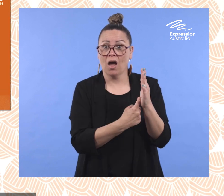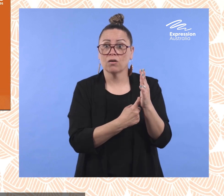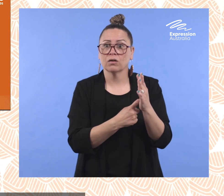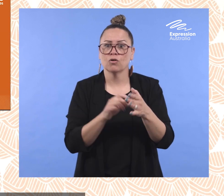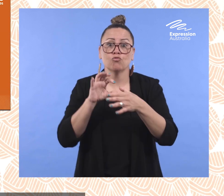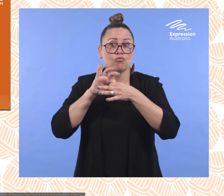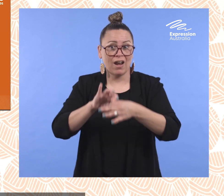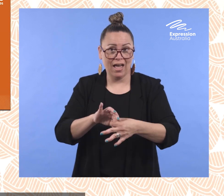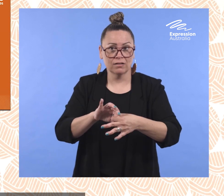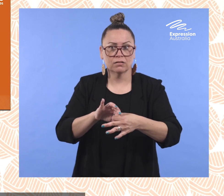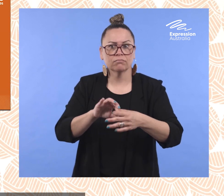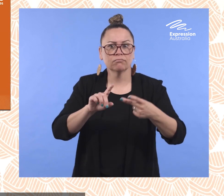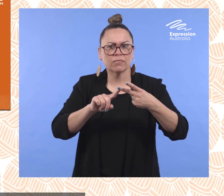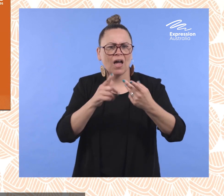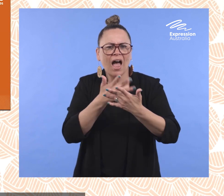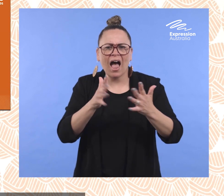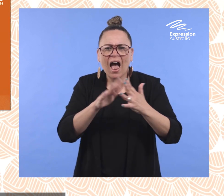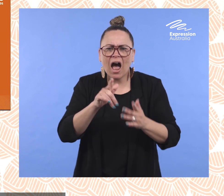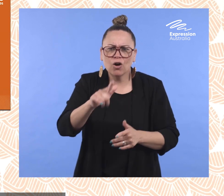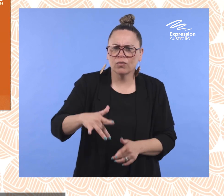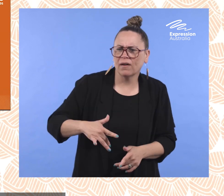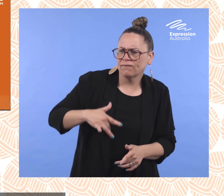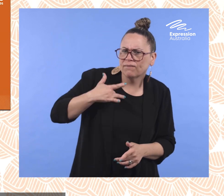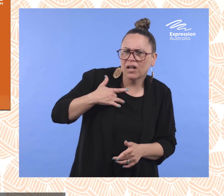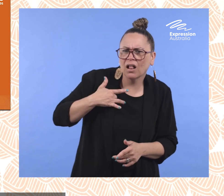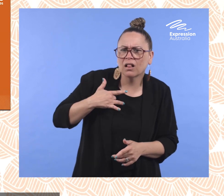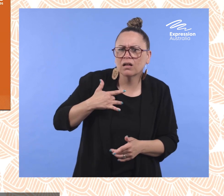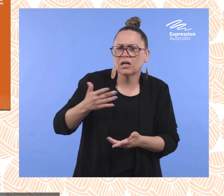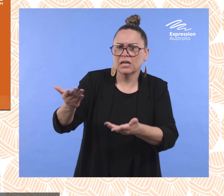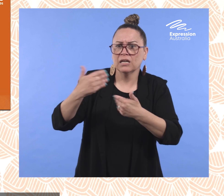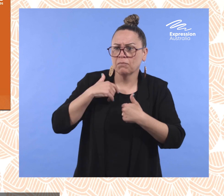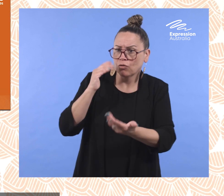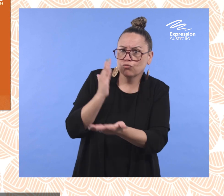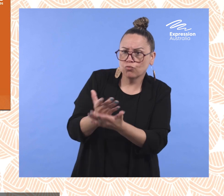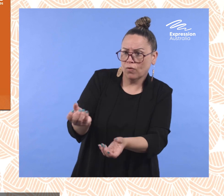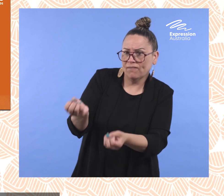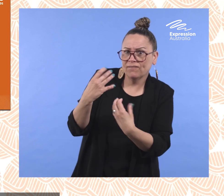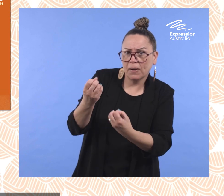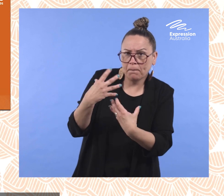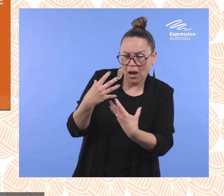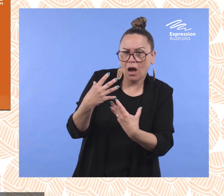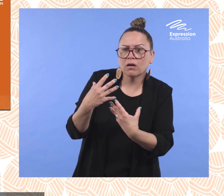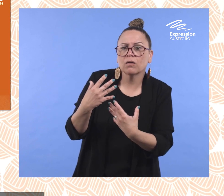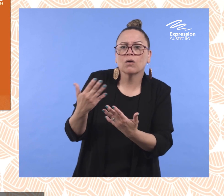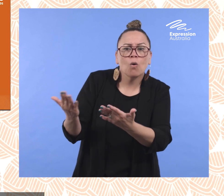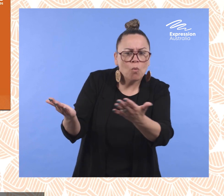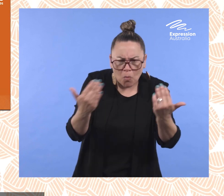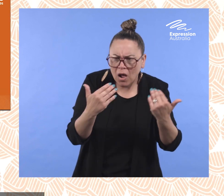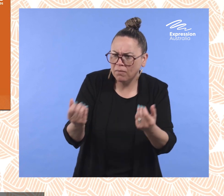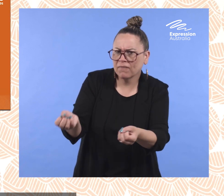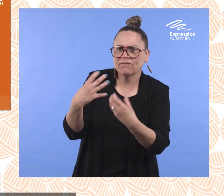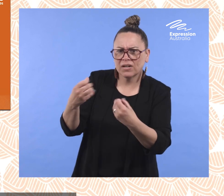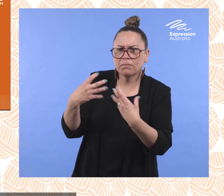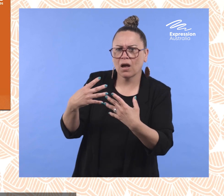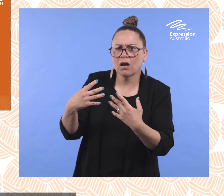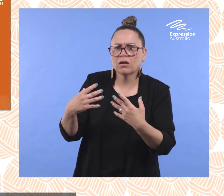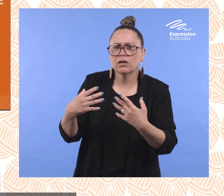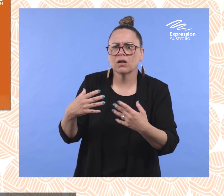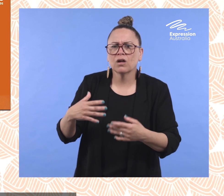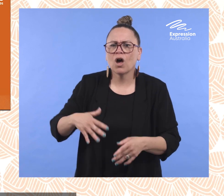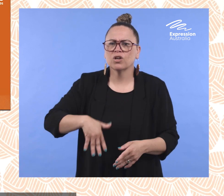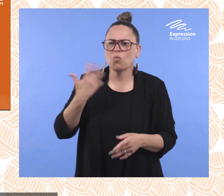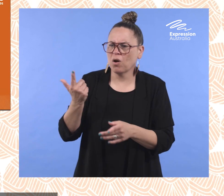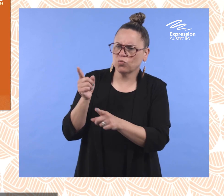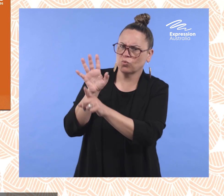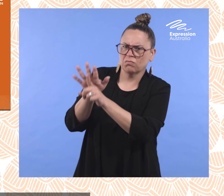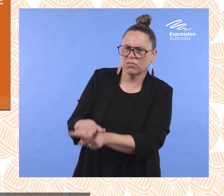Relate, try to imagine how they might be feeling. Well, they were giving me their genuine feedback, which I'd invited. So I didn't want to